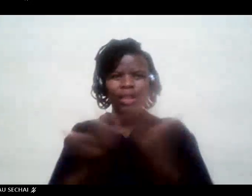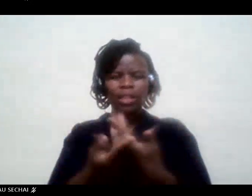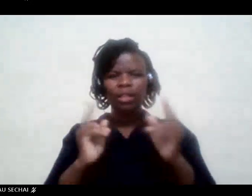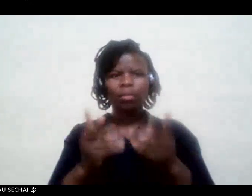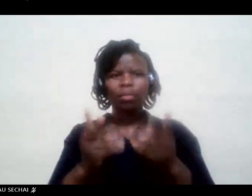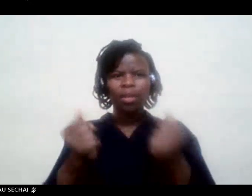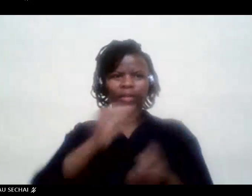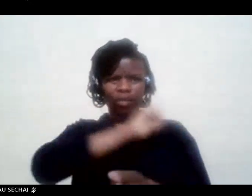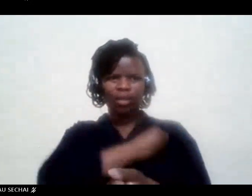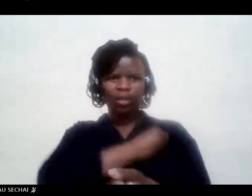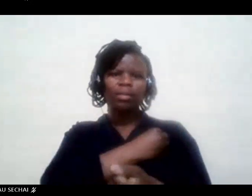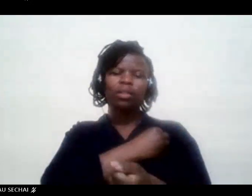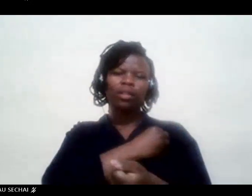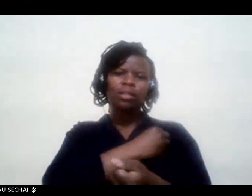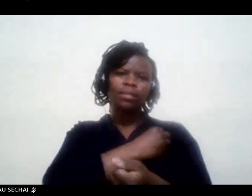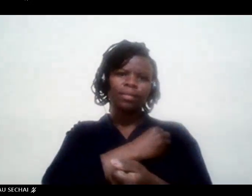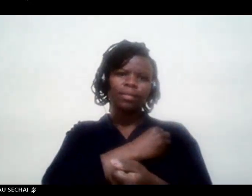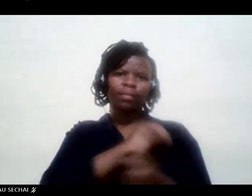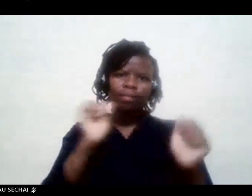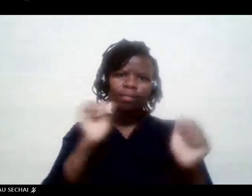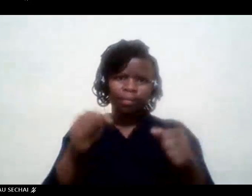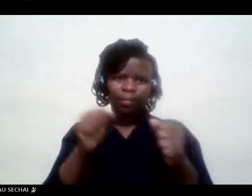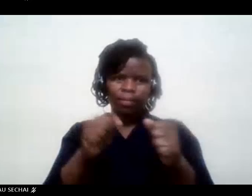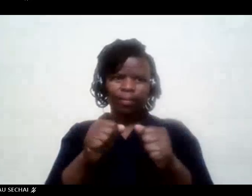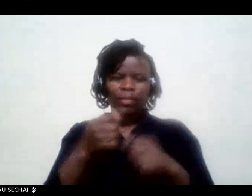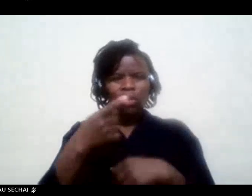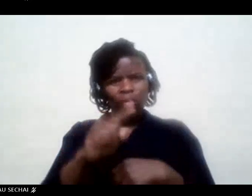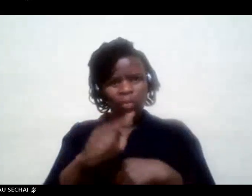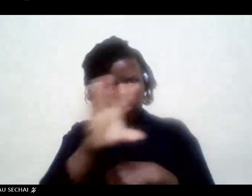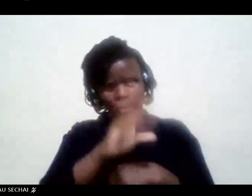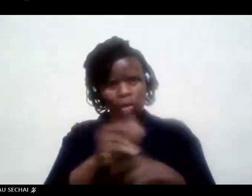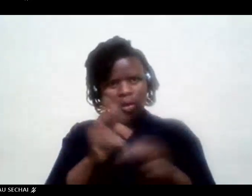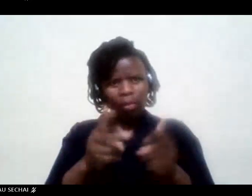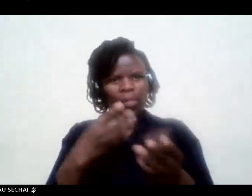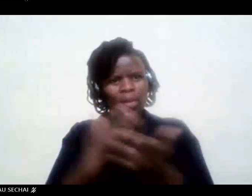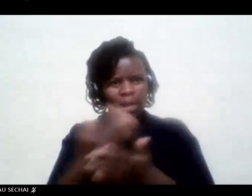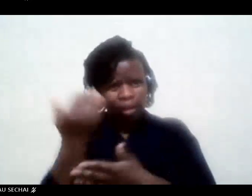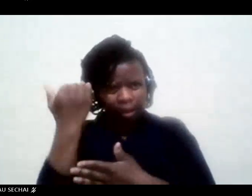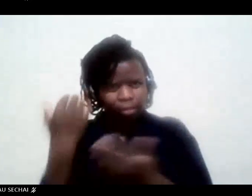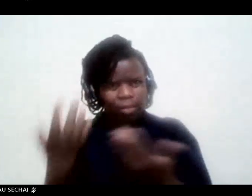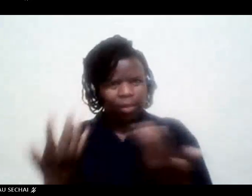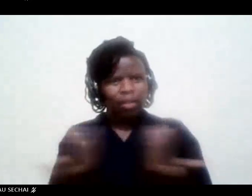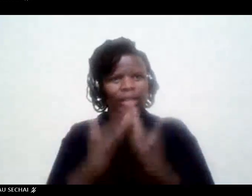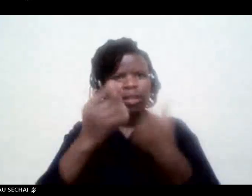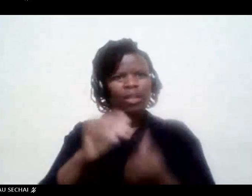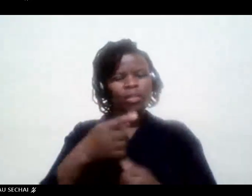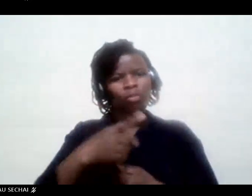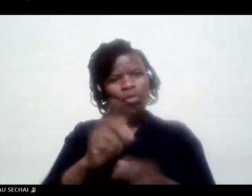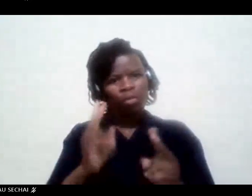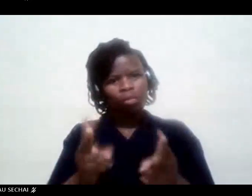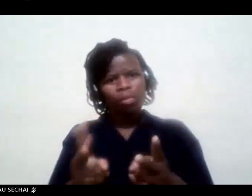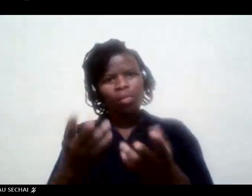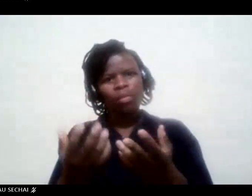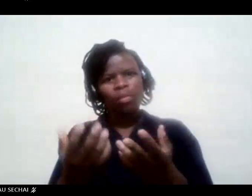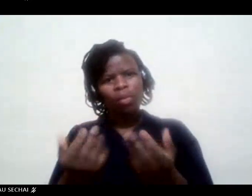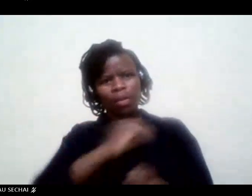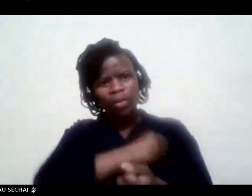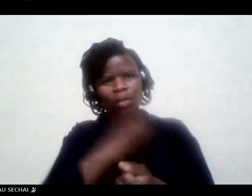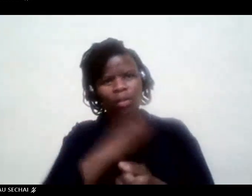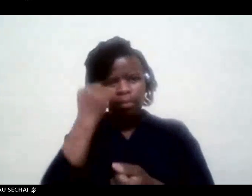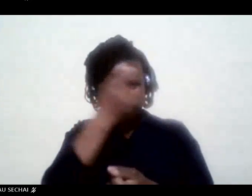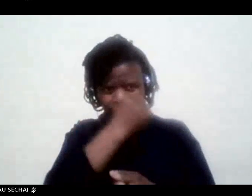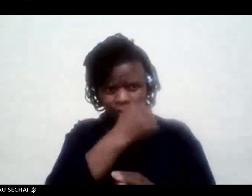You know, like I said, blindfolding able-bodied people to experience challenge of people who are blind, and people putting people able-bodied people